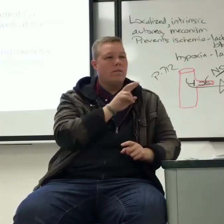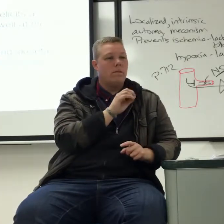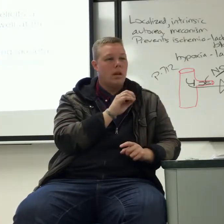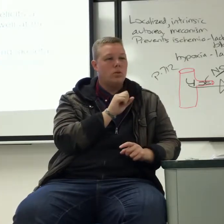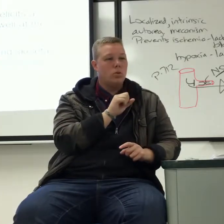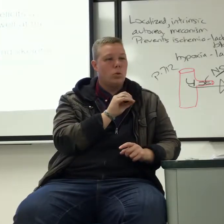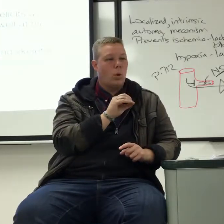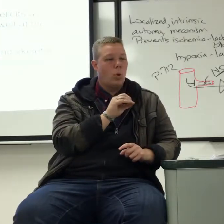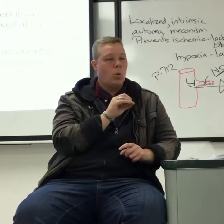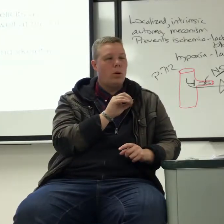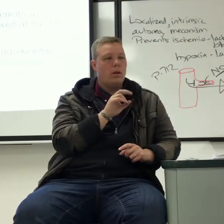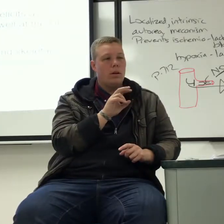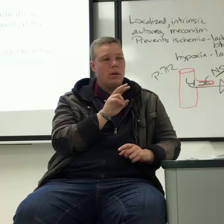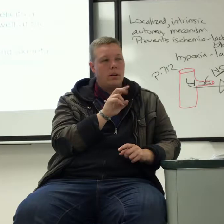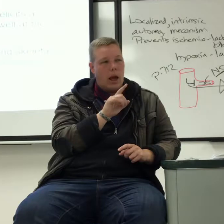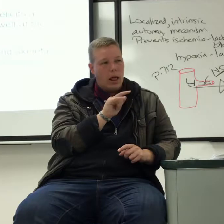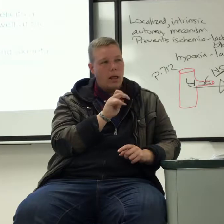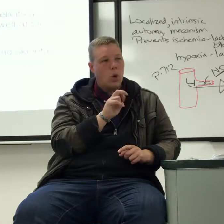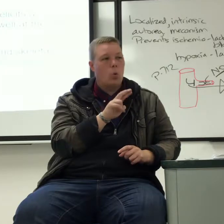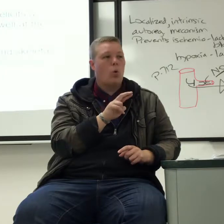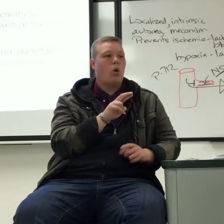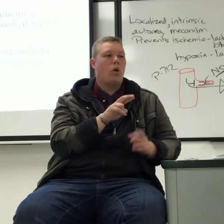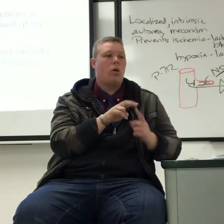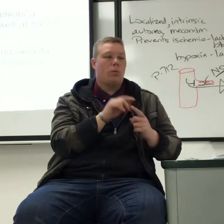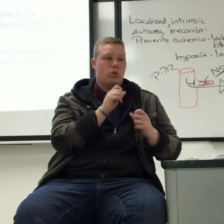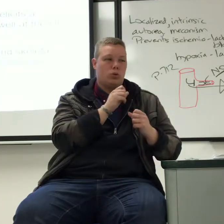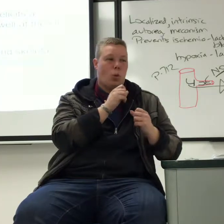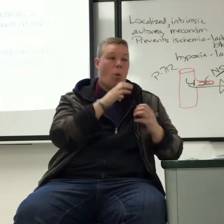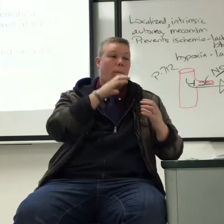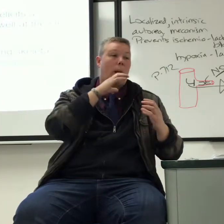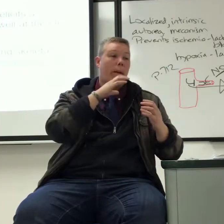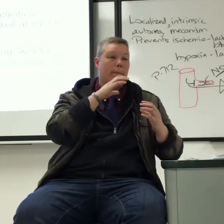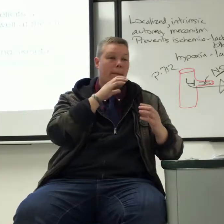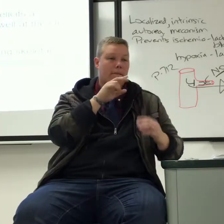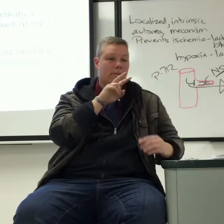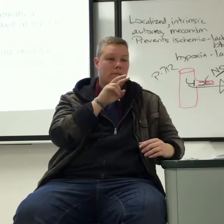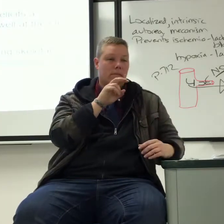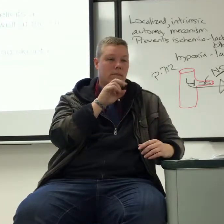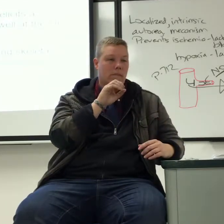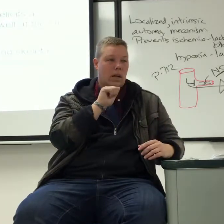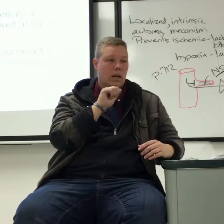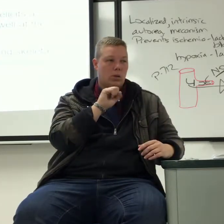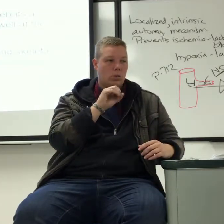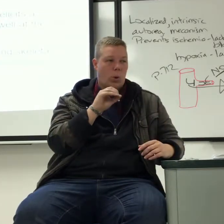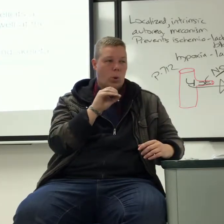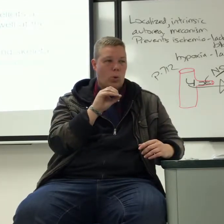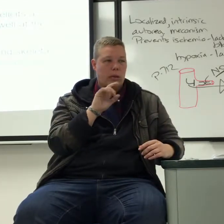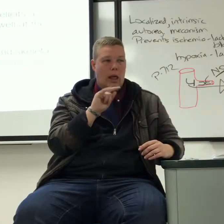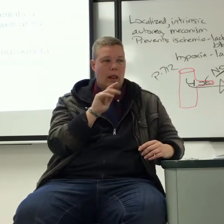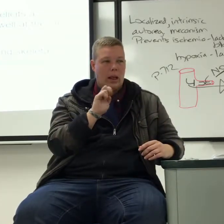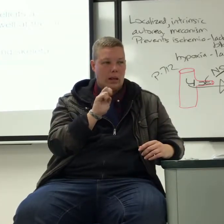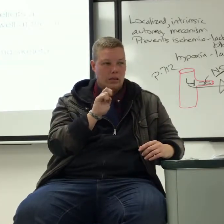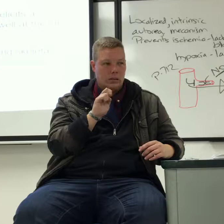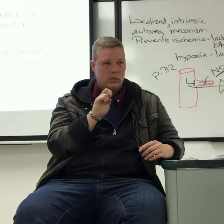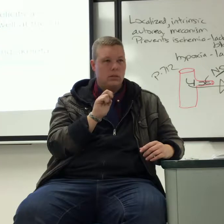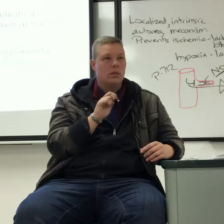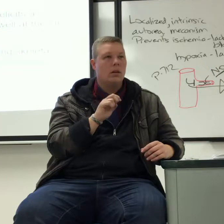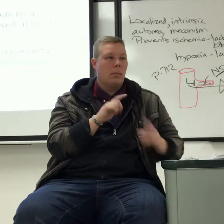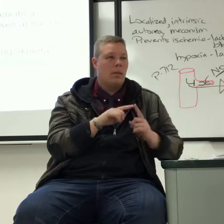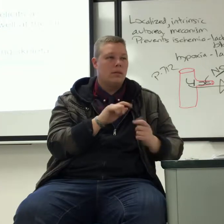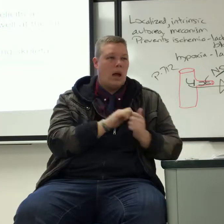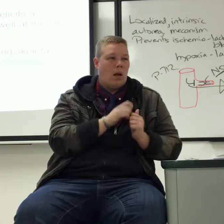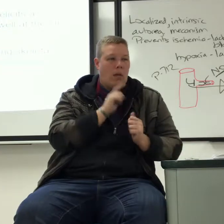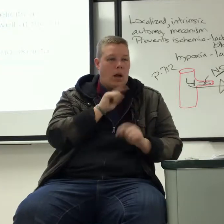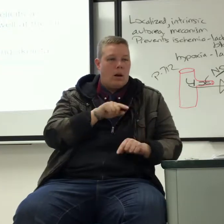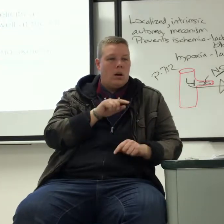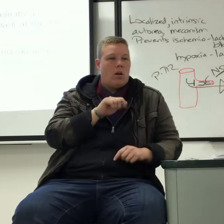you're shunning the blood to where you need it. Overall, you see a jump in blood pressure. So that's how the arterioles respond. Now